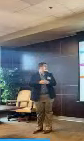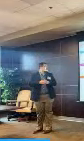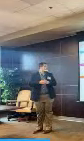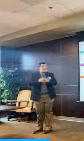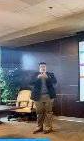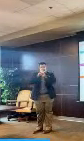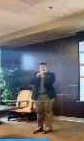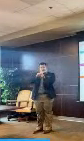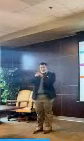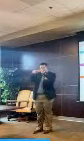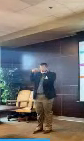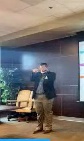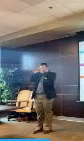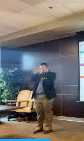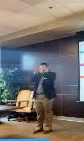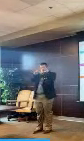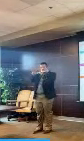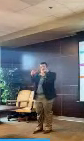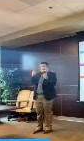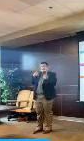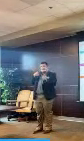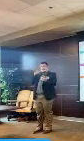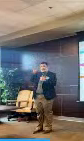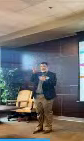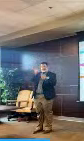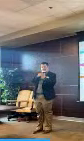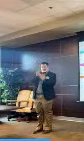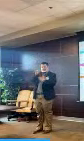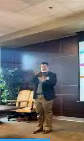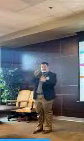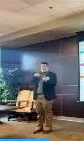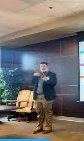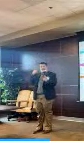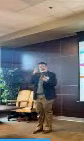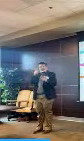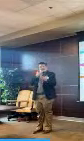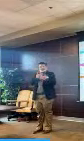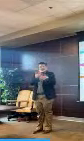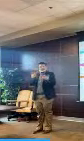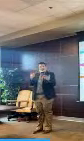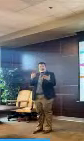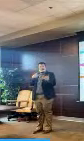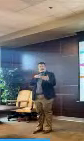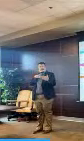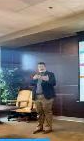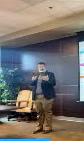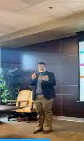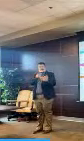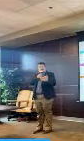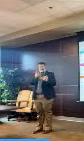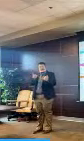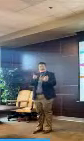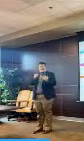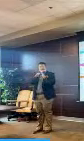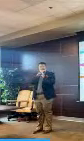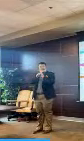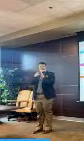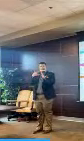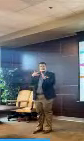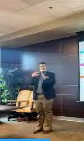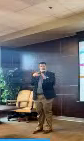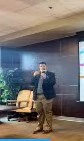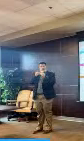And then the modeling that we do, again, we had 8,000 cases. I think the good thing I like about this now is our modeling getting a little